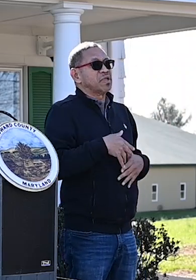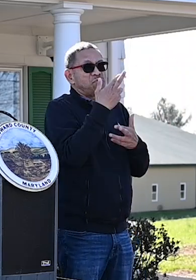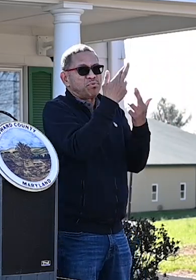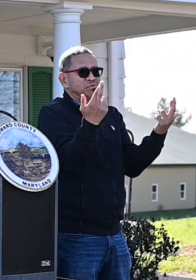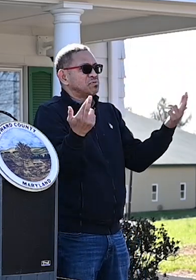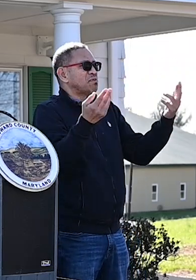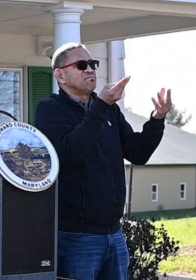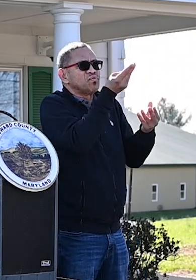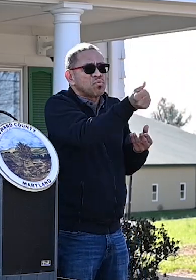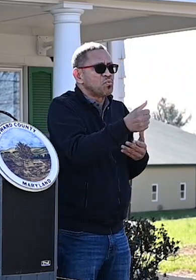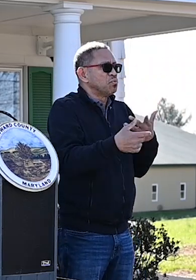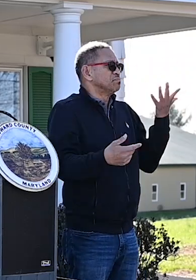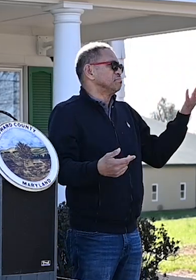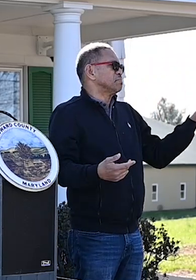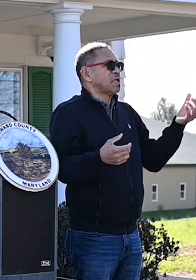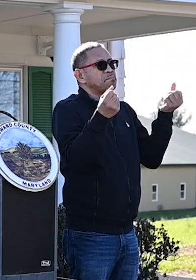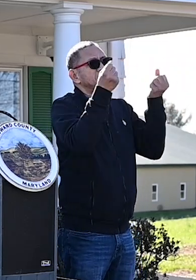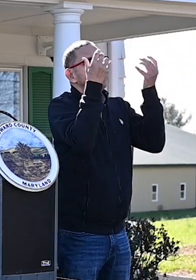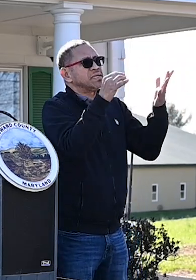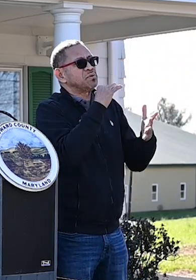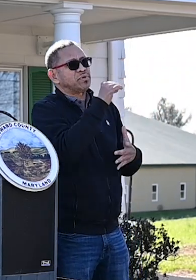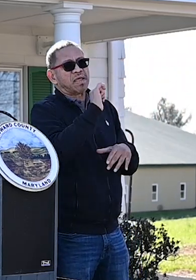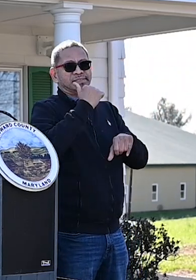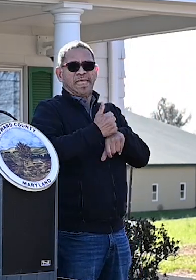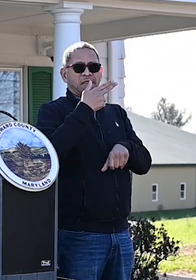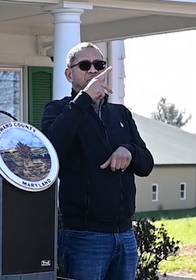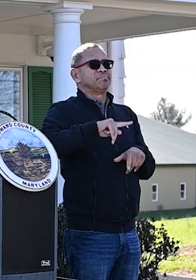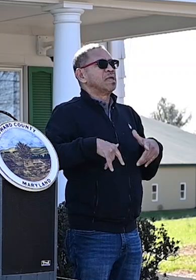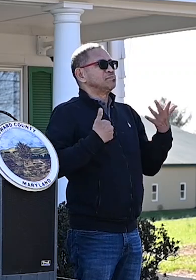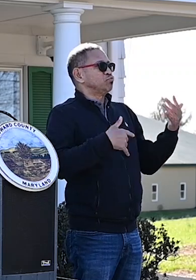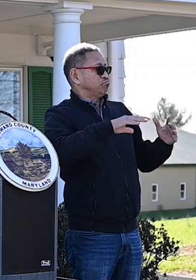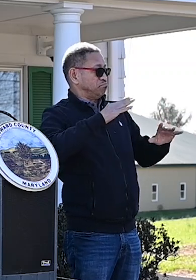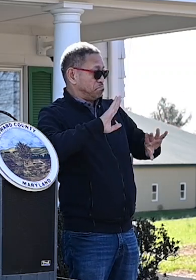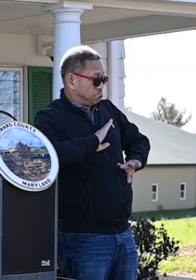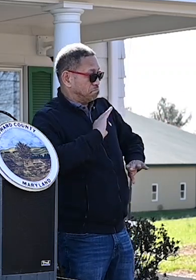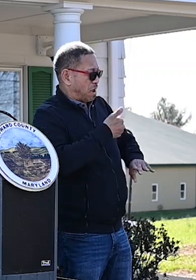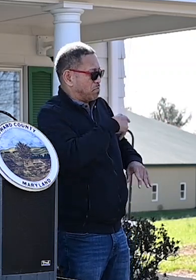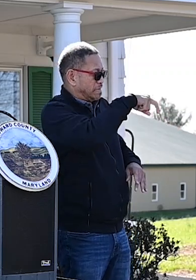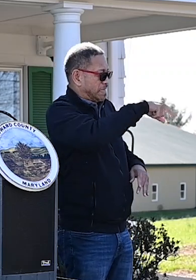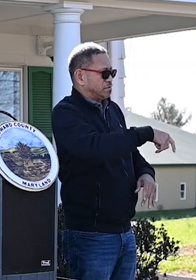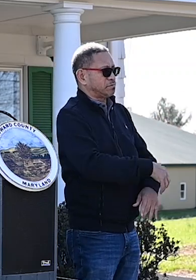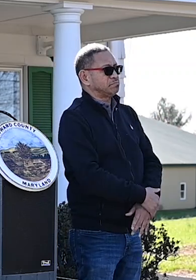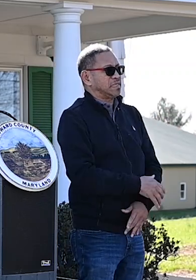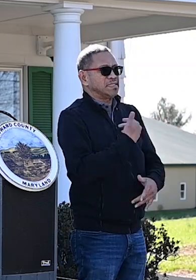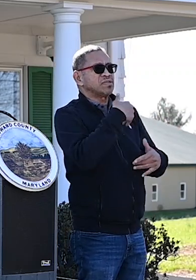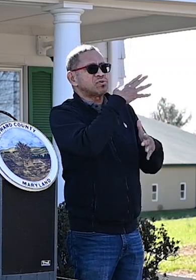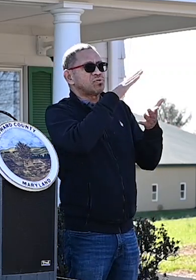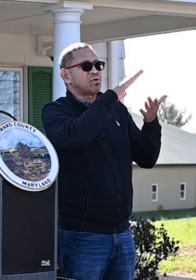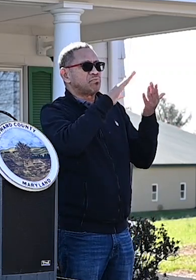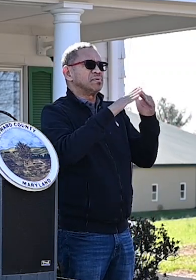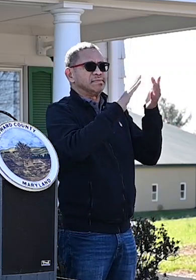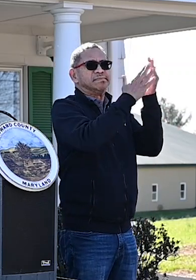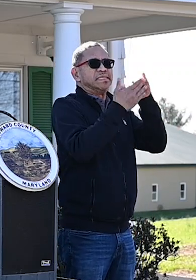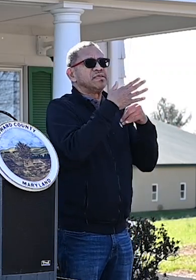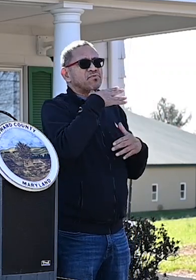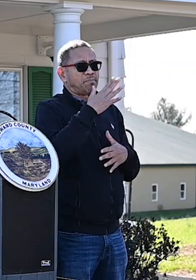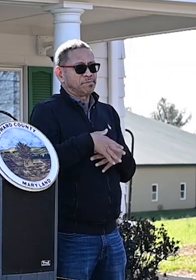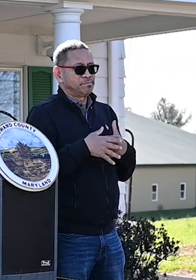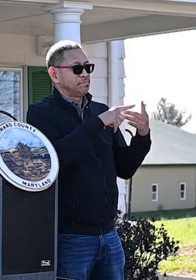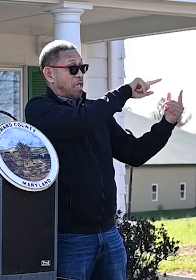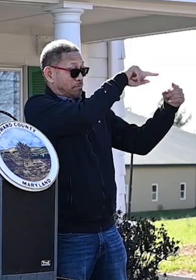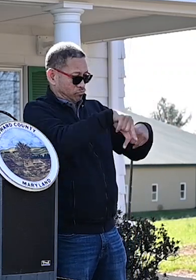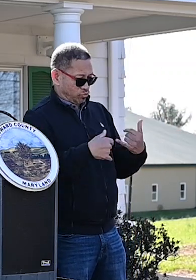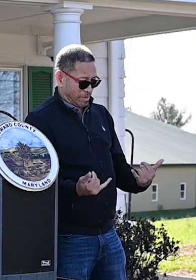and far between, and many were not set up for meeting the needs of smaller, more urban farming. Fast forward to